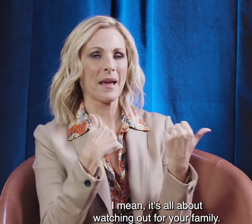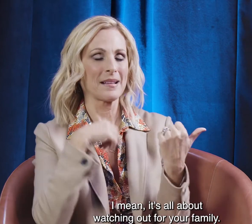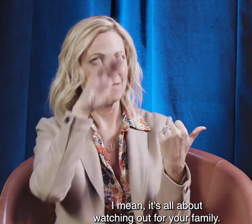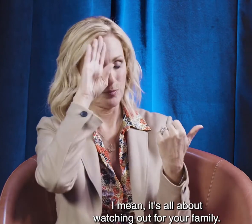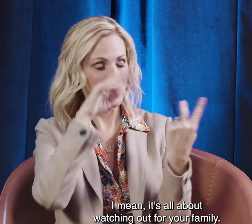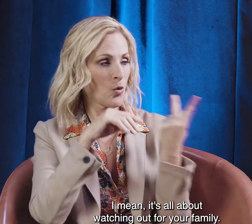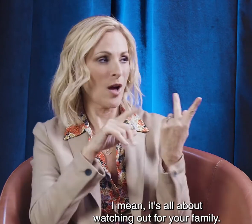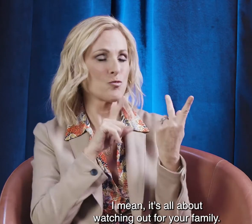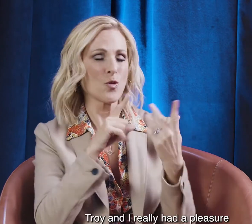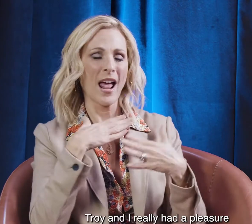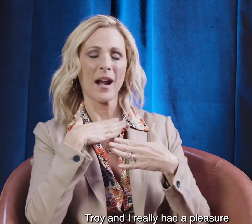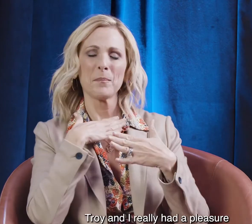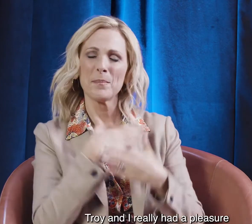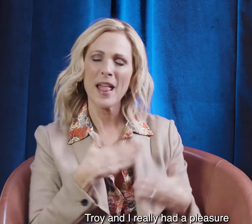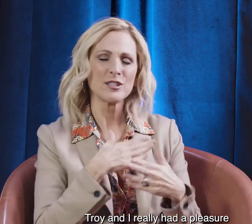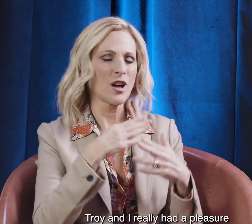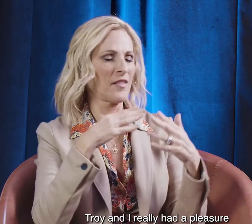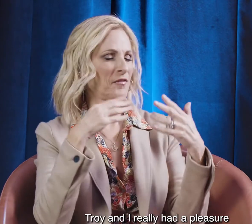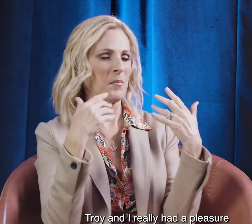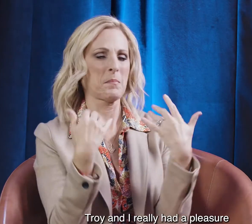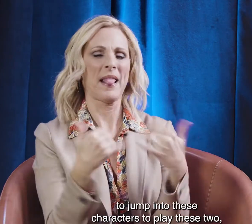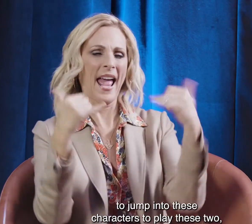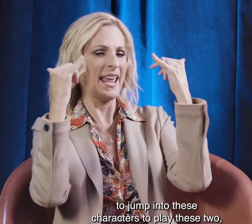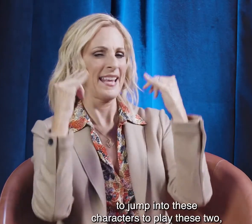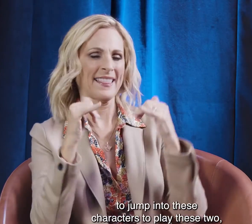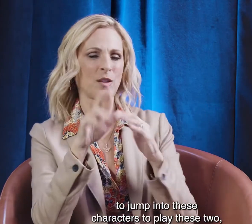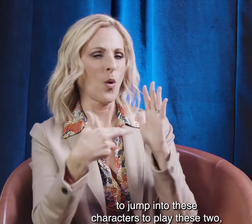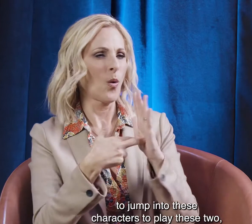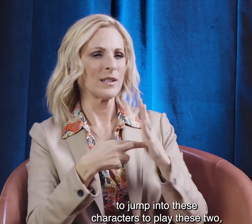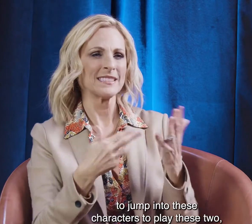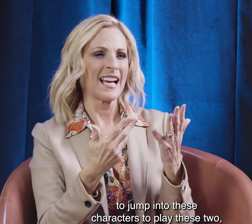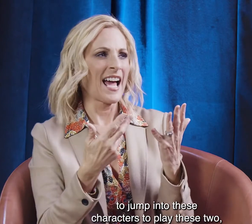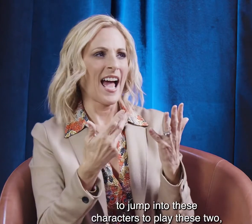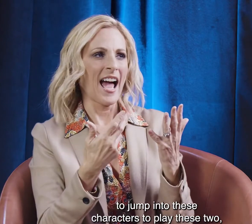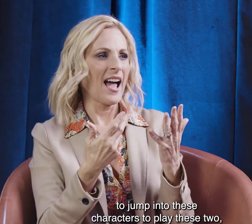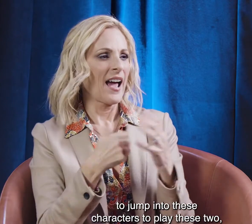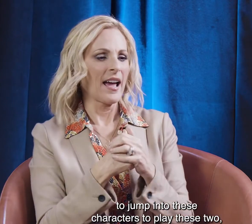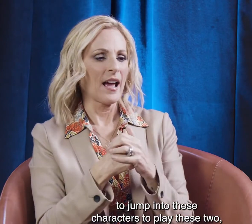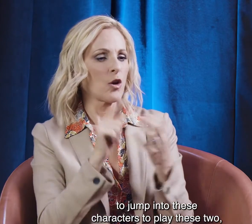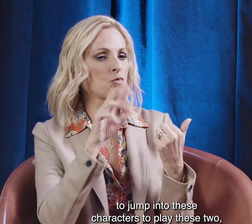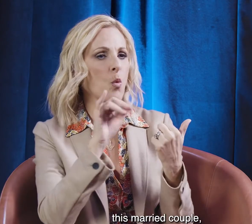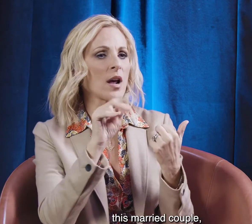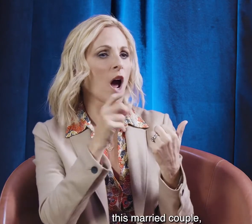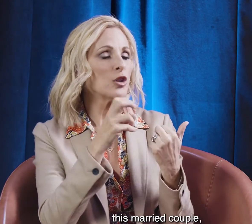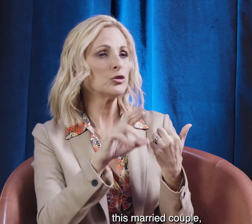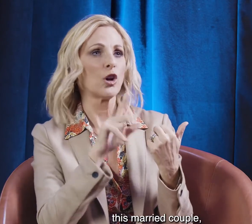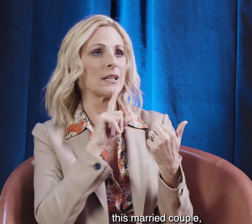family. Troy and I really had a pleasure to jump into these characters, to play these two, this married couple.